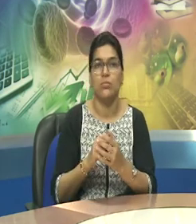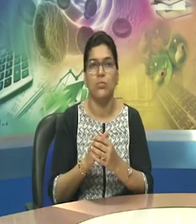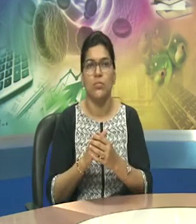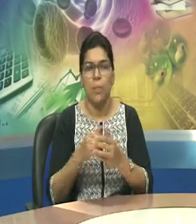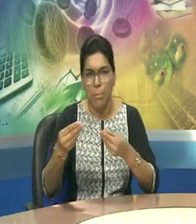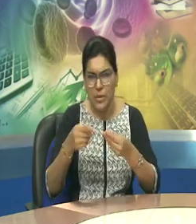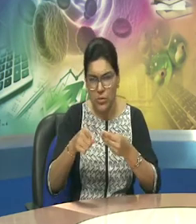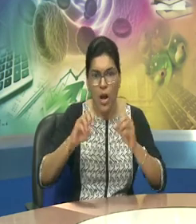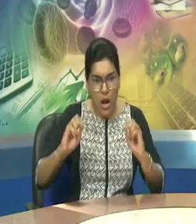managing the